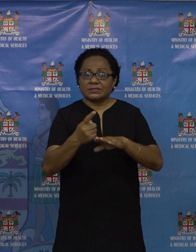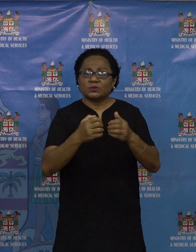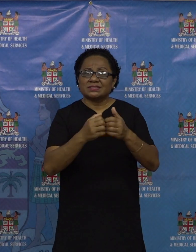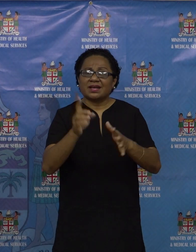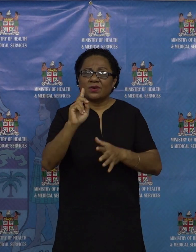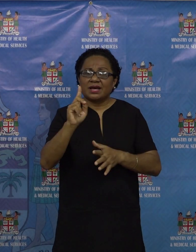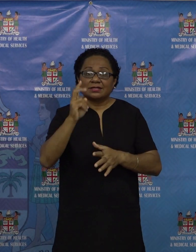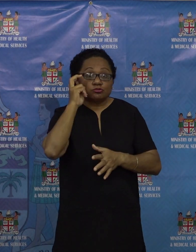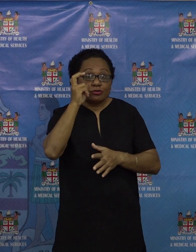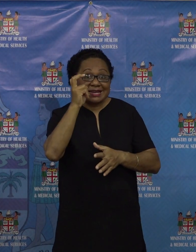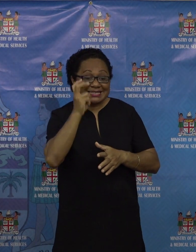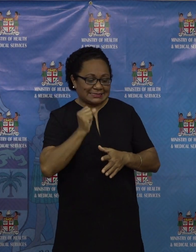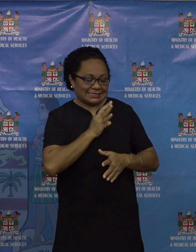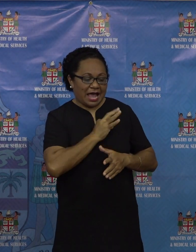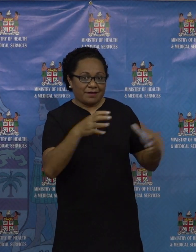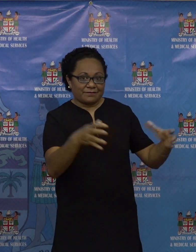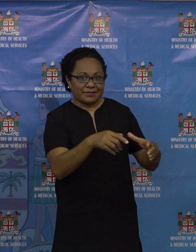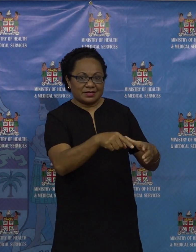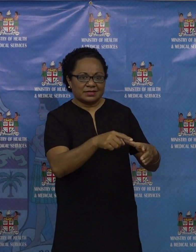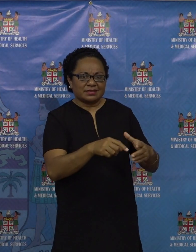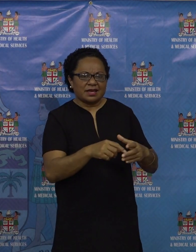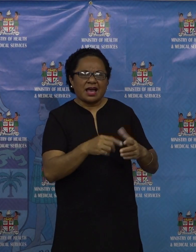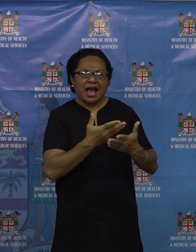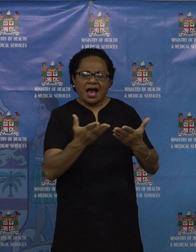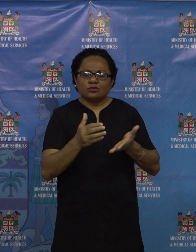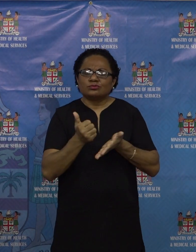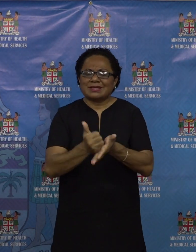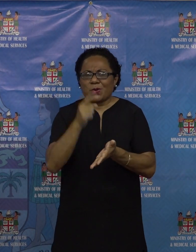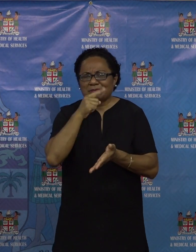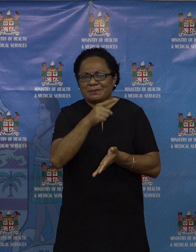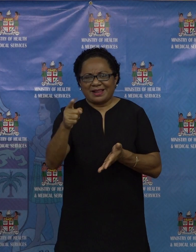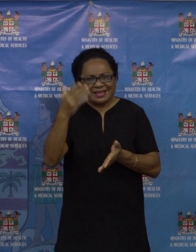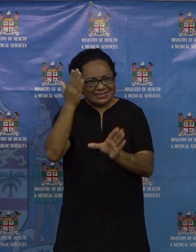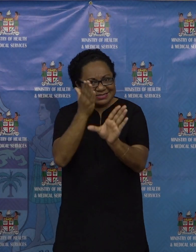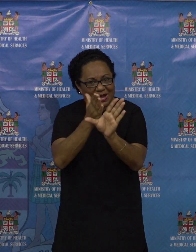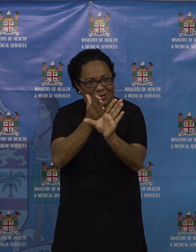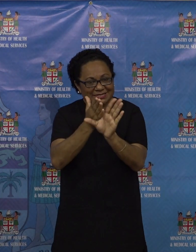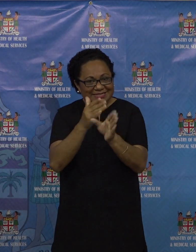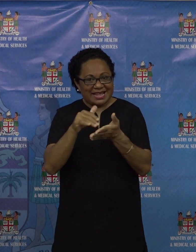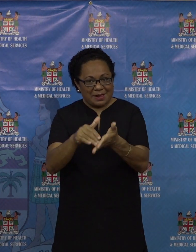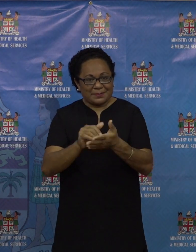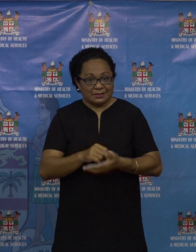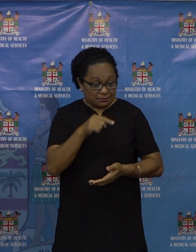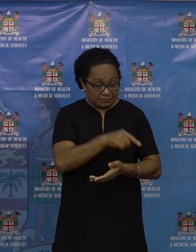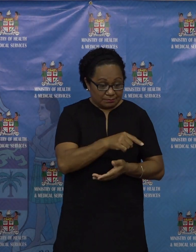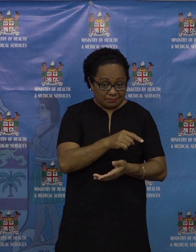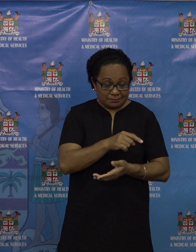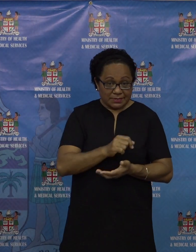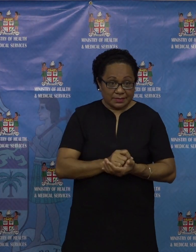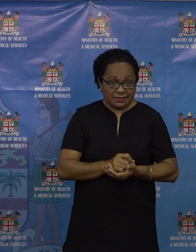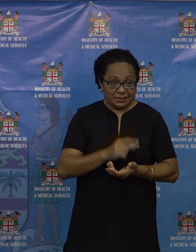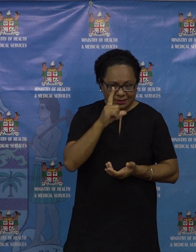training our staff on psychological first aid, where they are able to identify